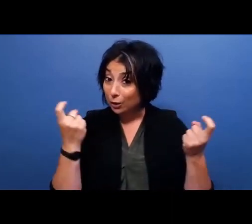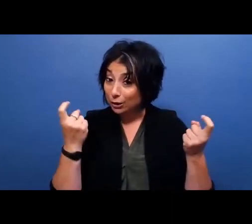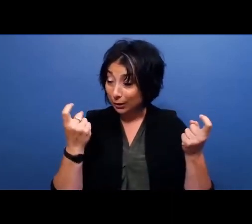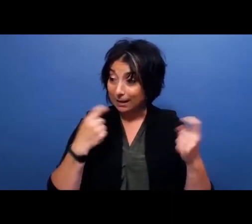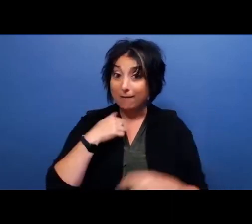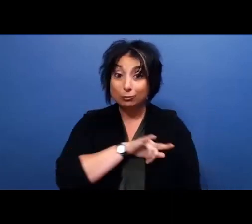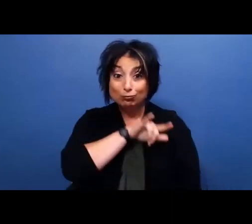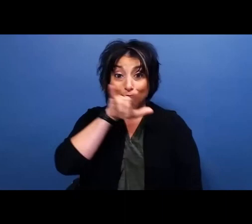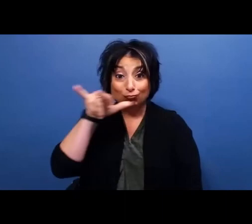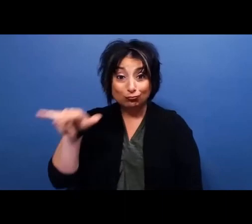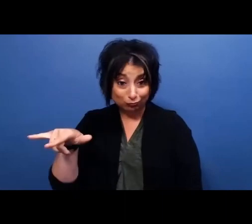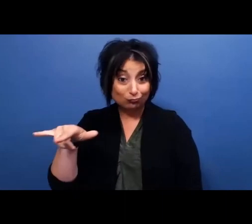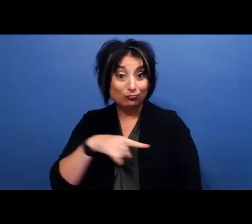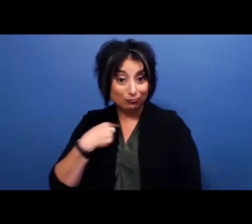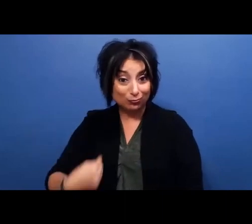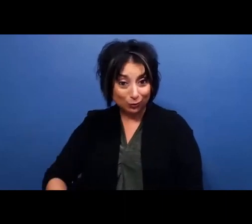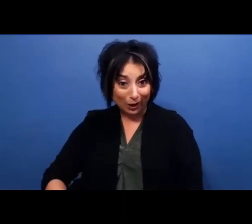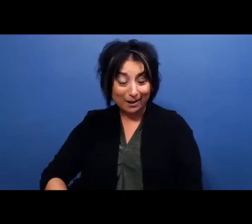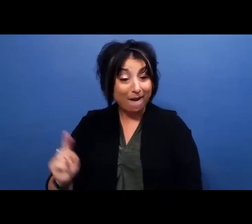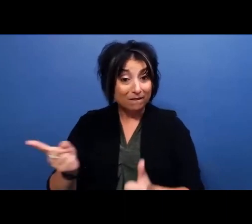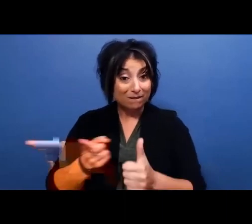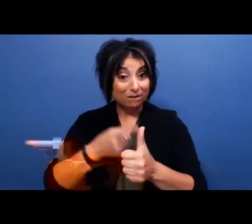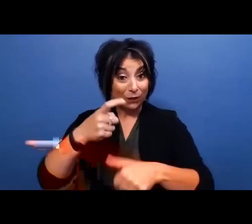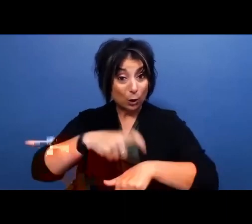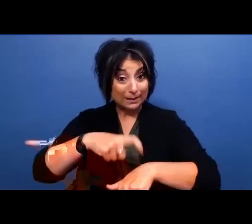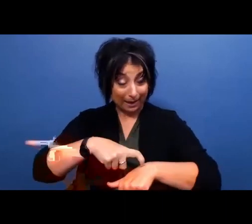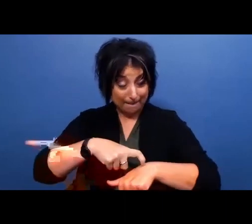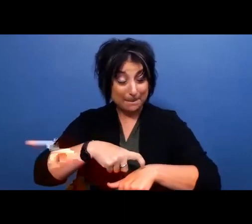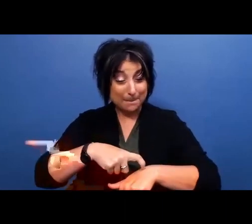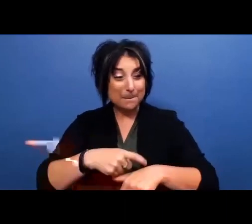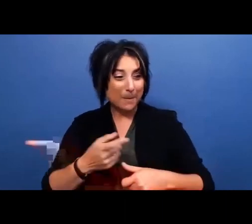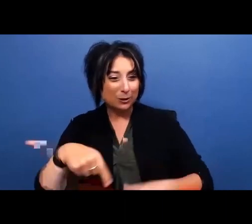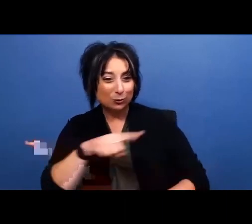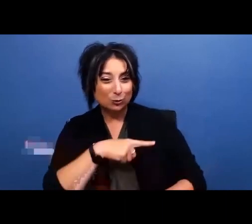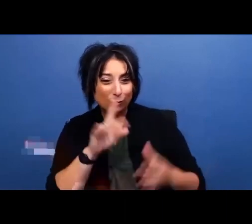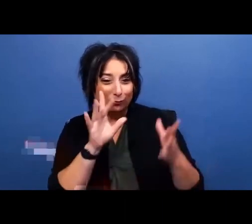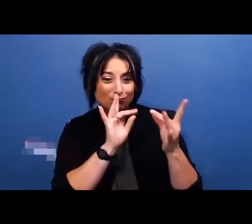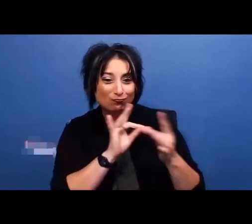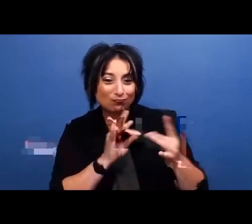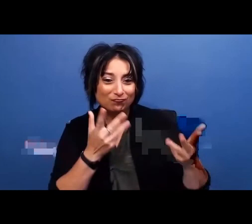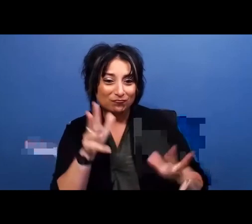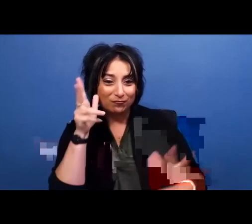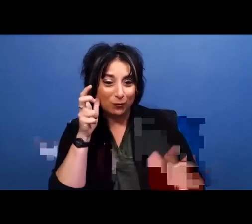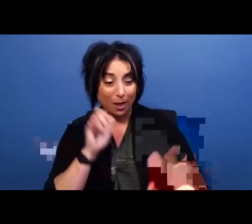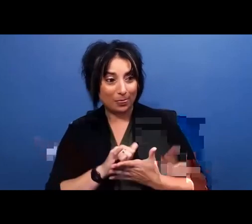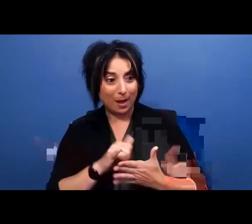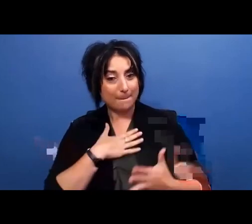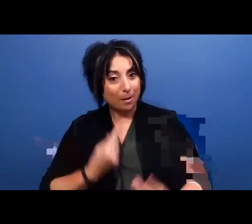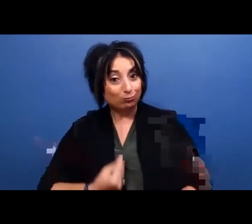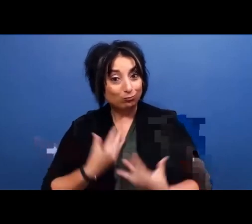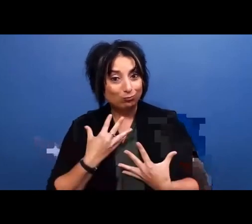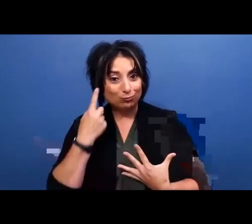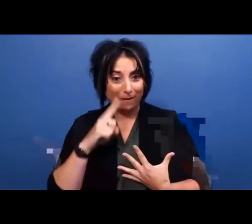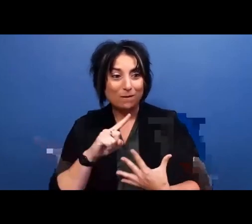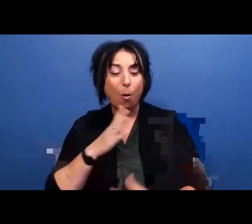China. And my first trip, as some of you have heard, was the inspiration for my